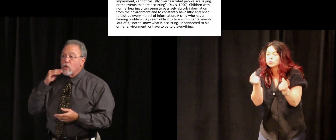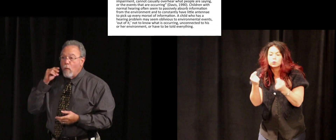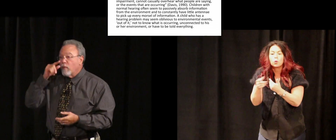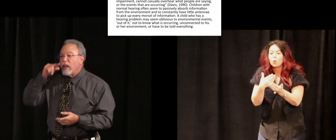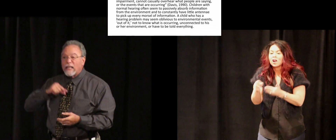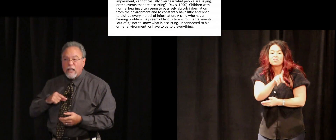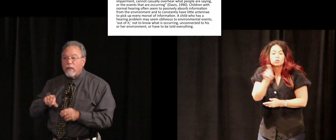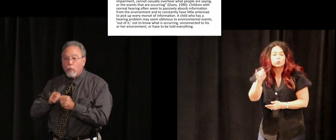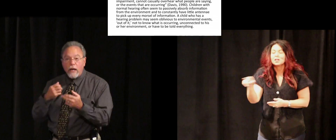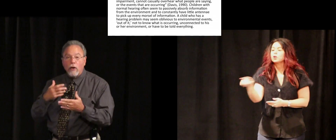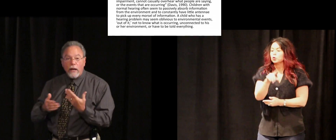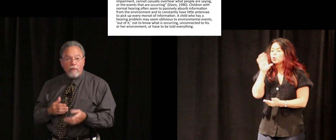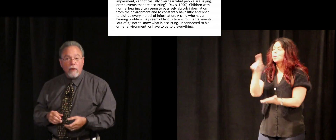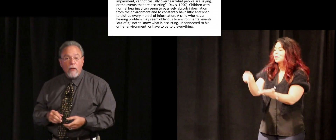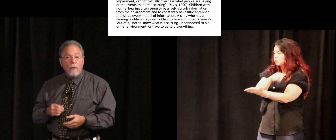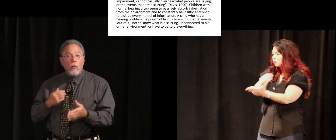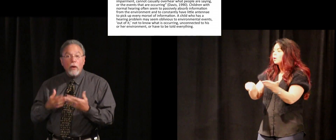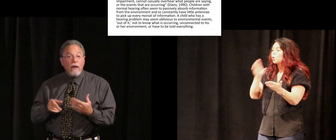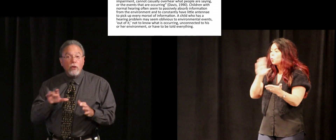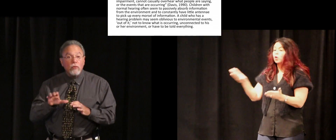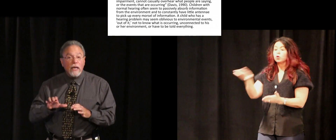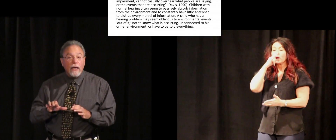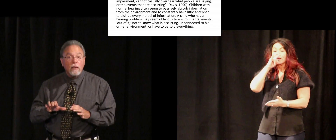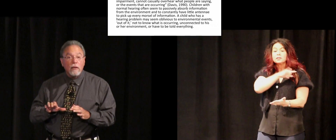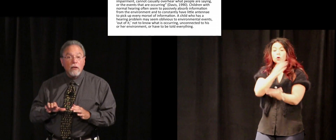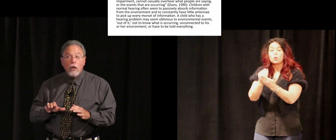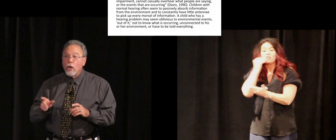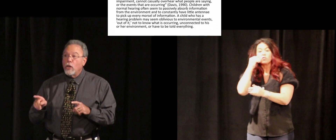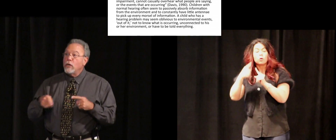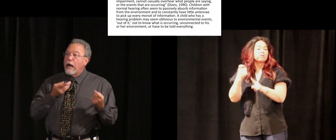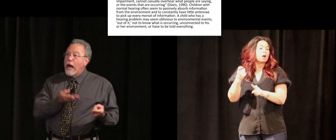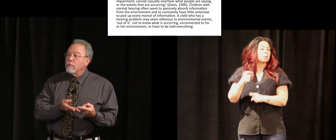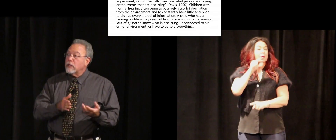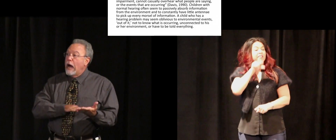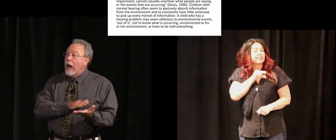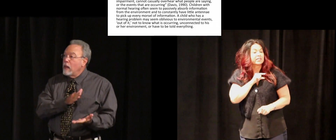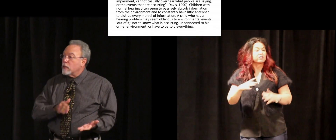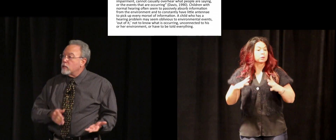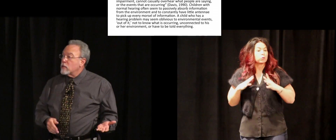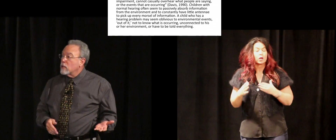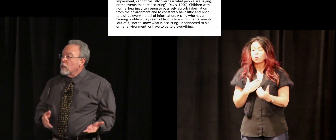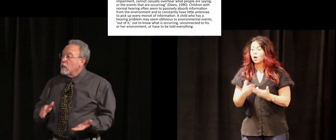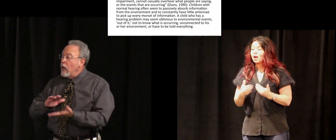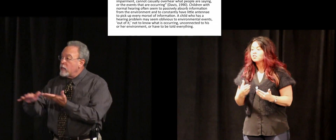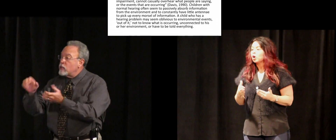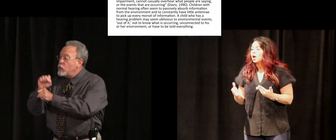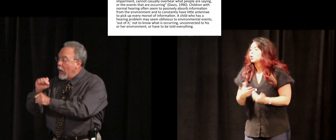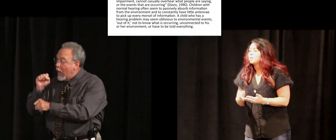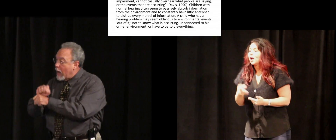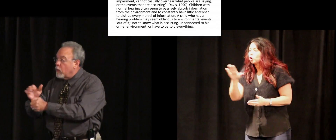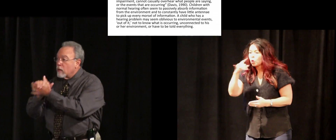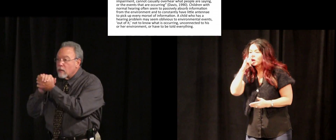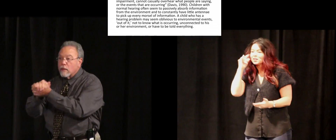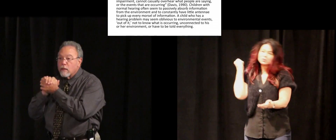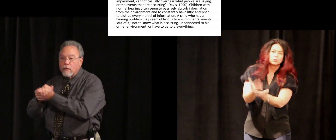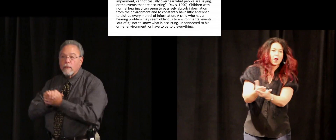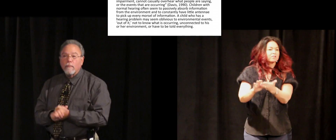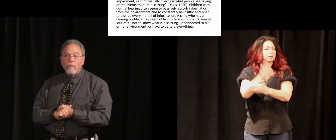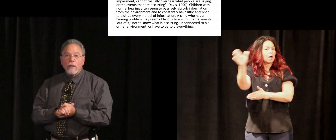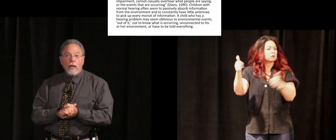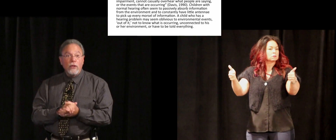self-esteem. They get secure and they get proud and they get confident. If successful, sorry. If